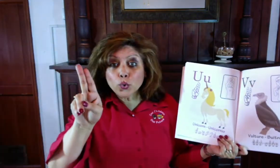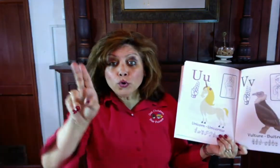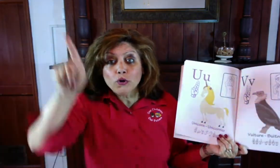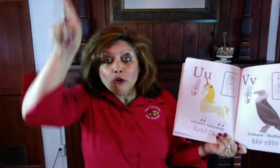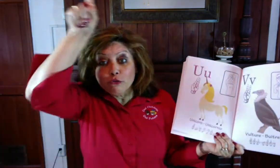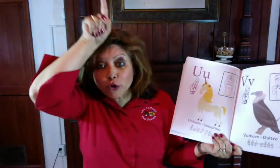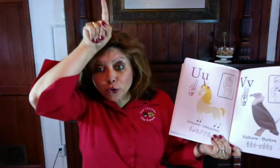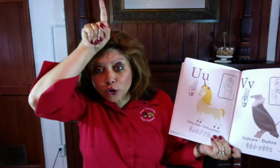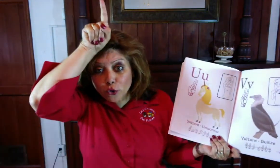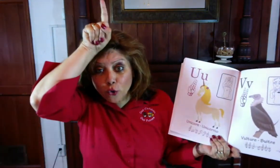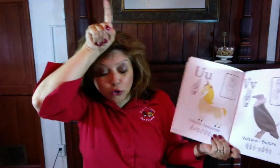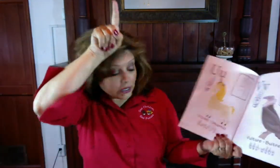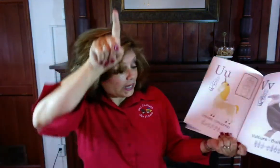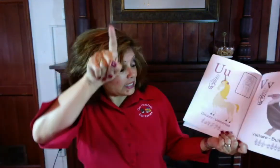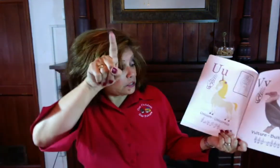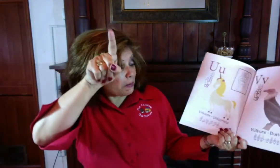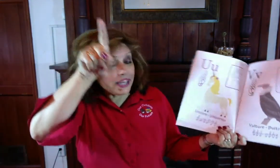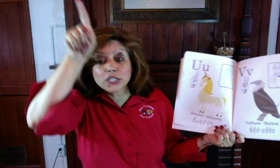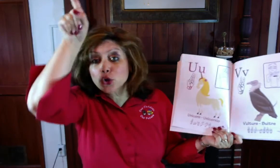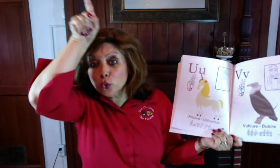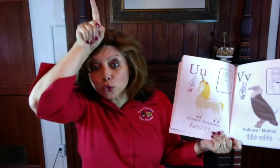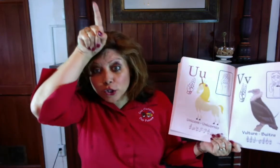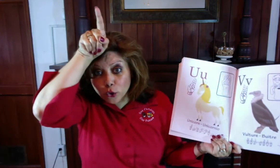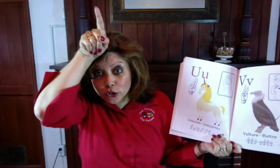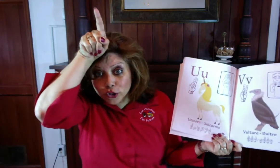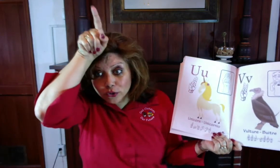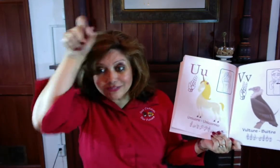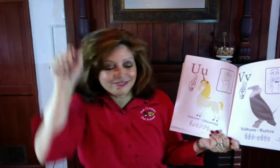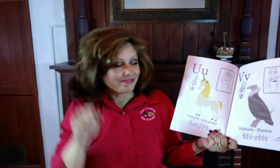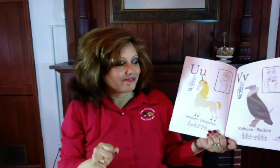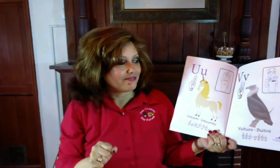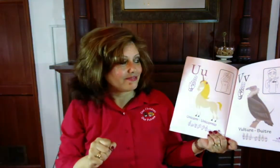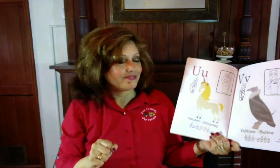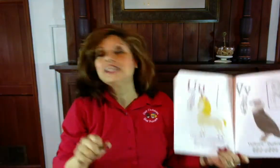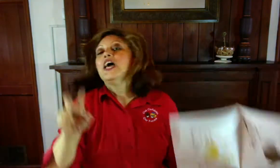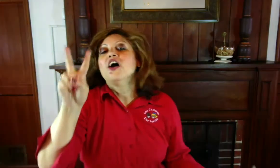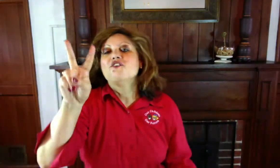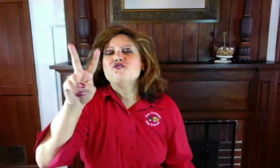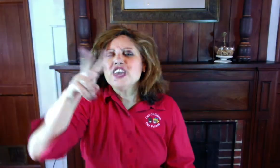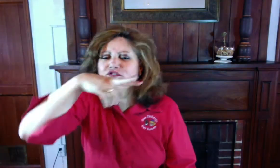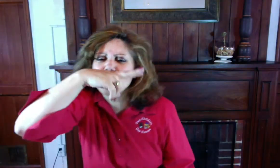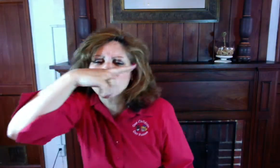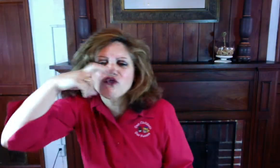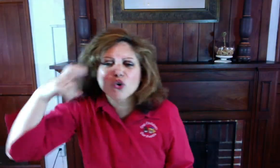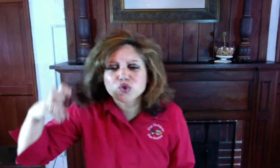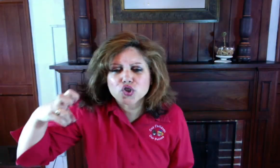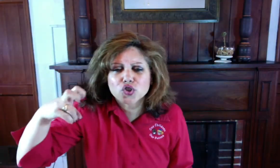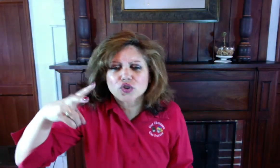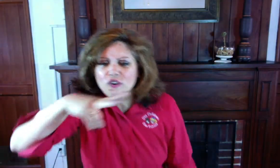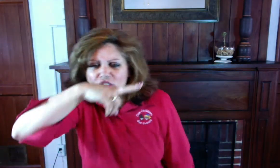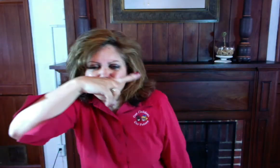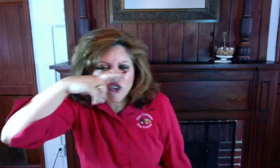U for unicorn, in Spanish, unicornio. V for vulture,